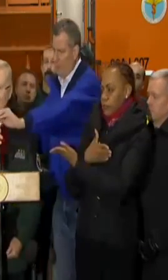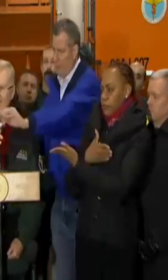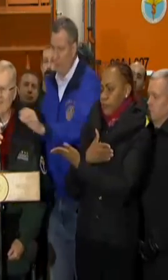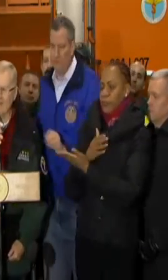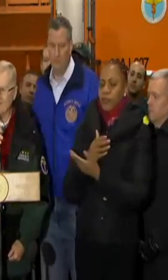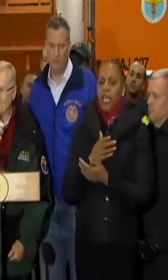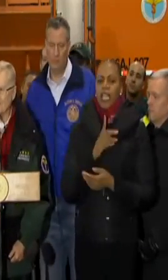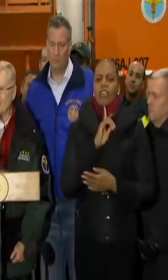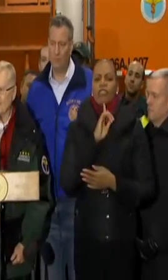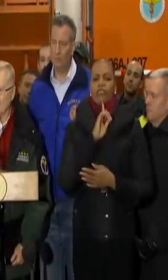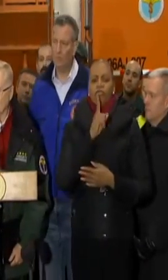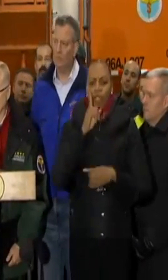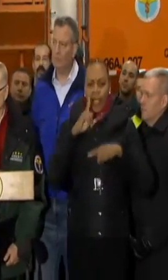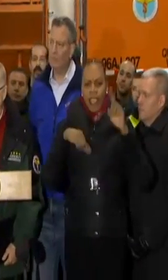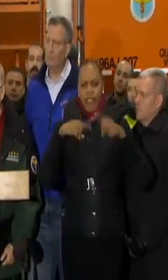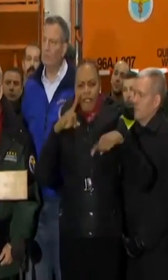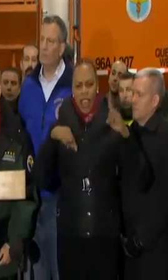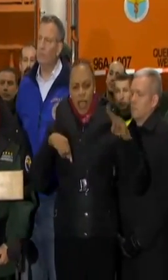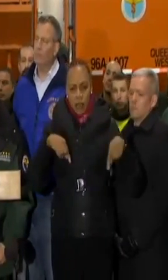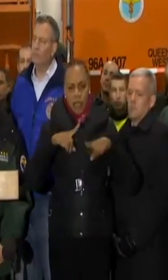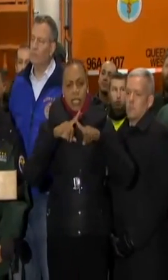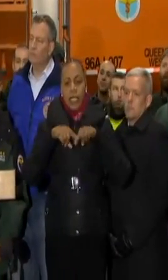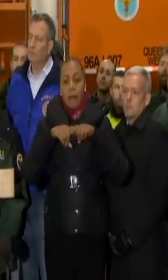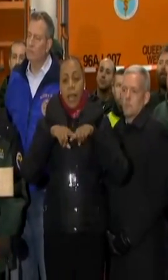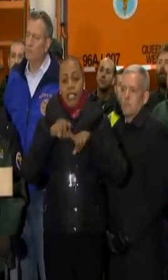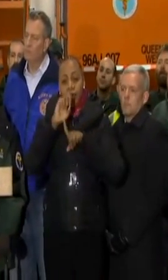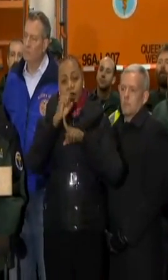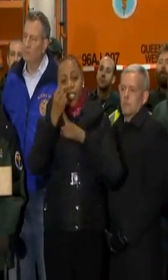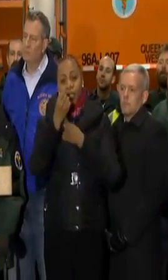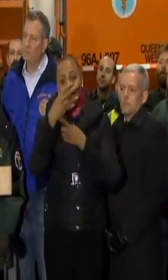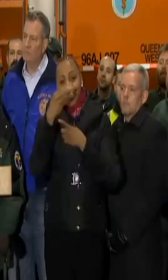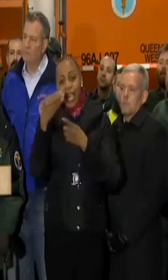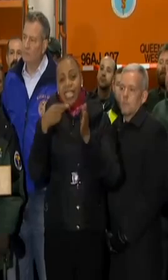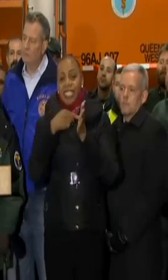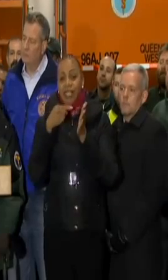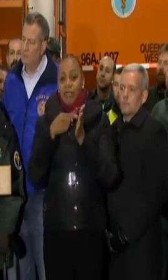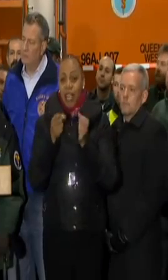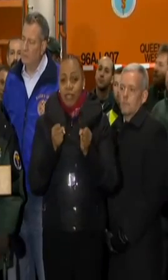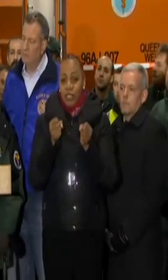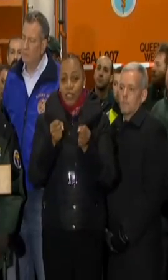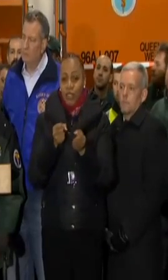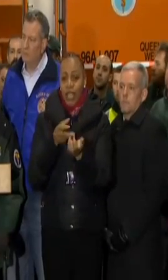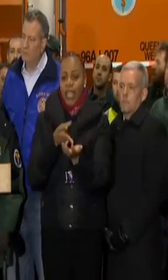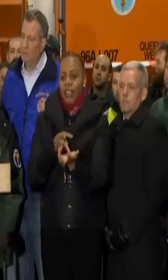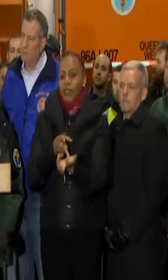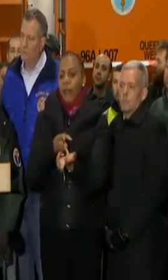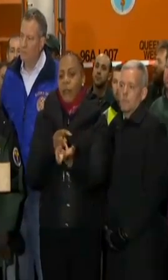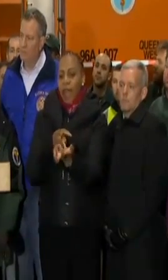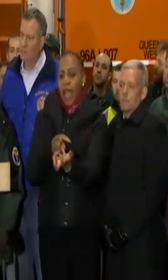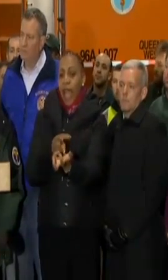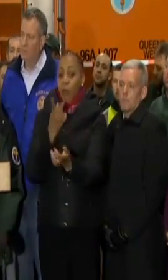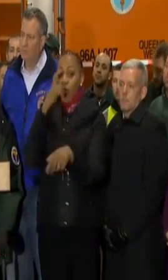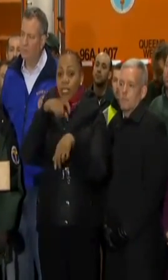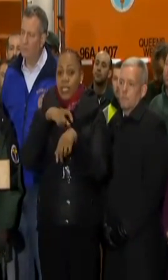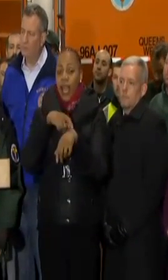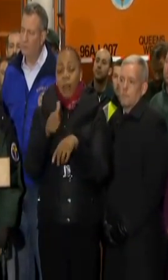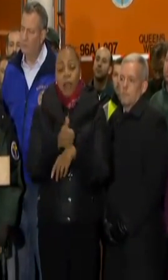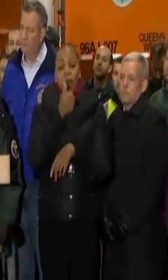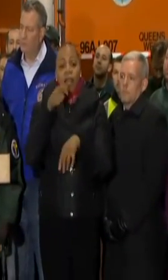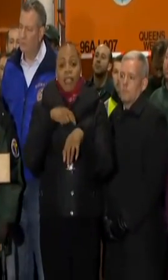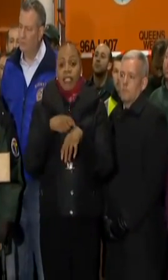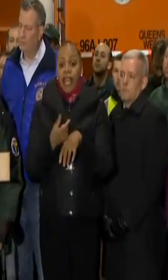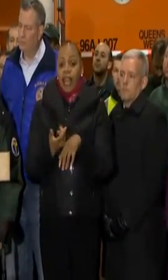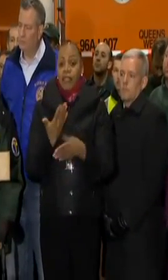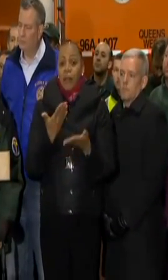It really varies depending on the situation out there. Sometimes you can go through a street, plow it once, and you're done with it. Other times you may have to go